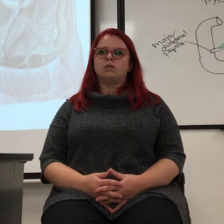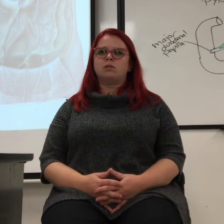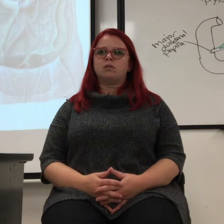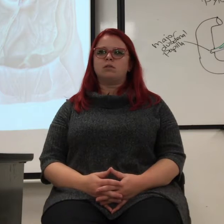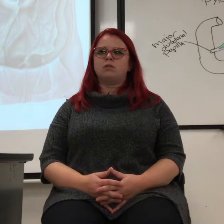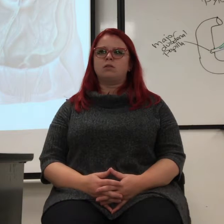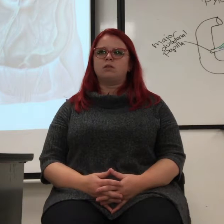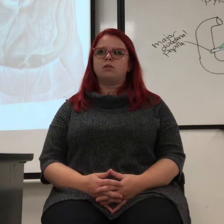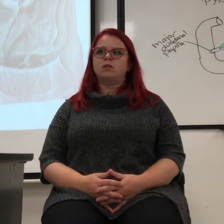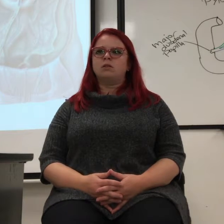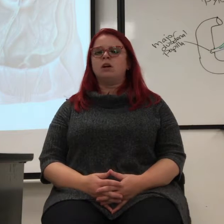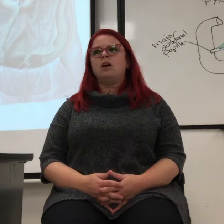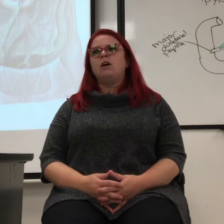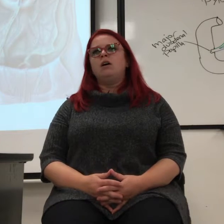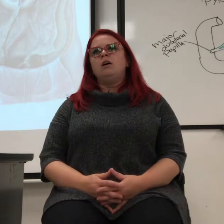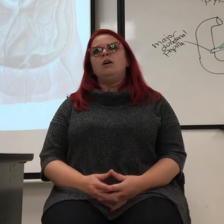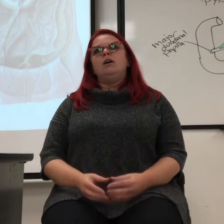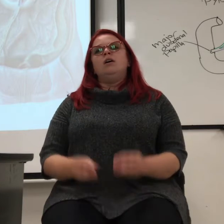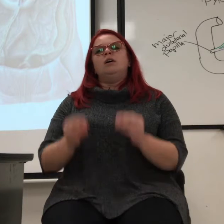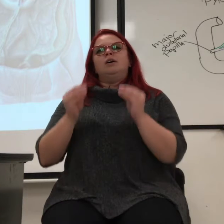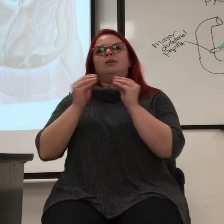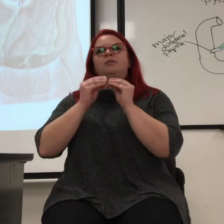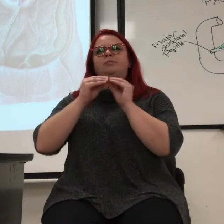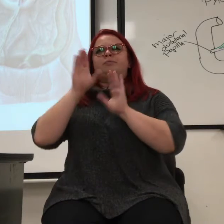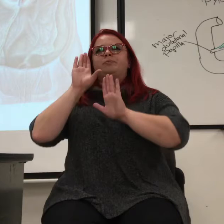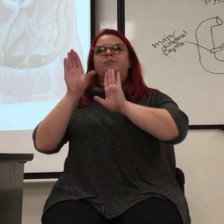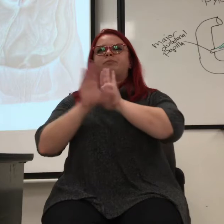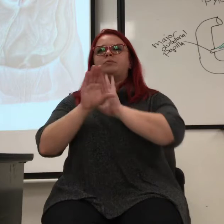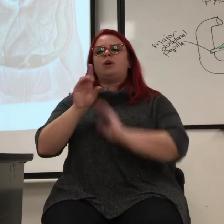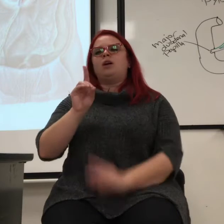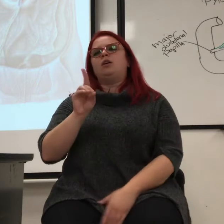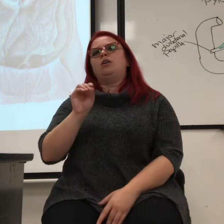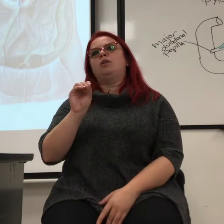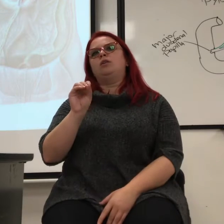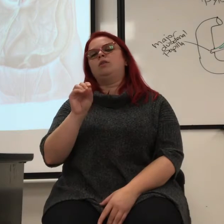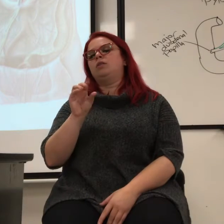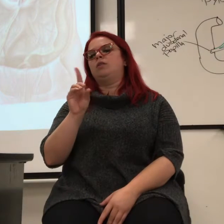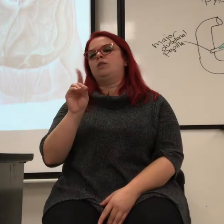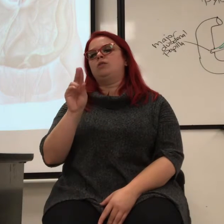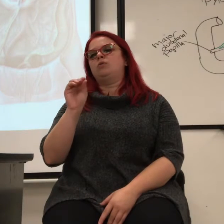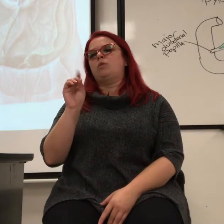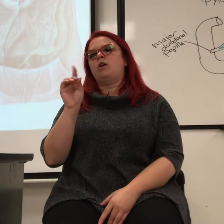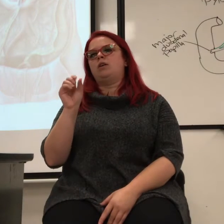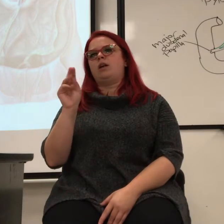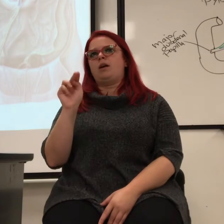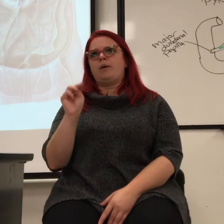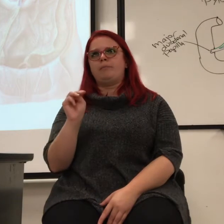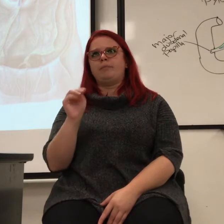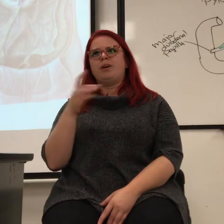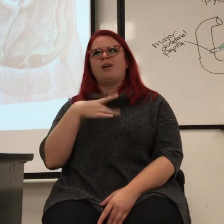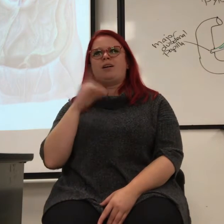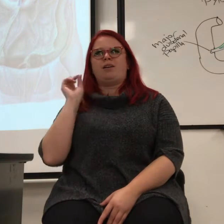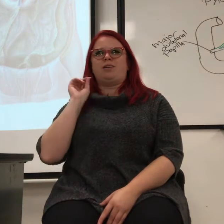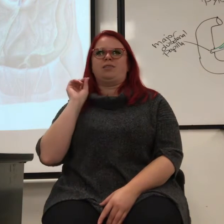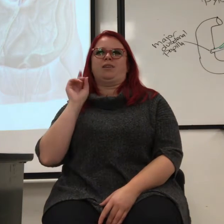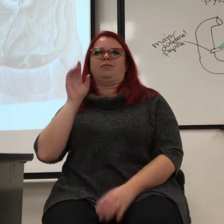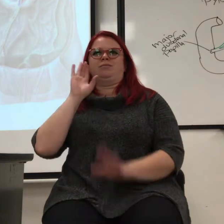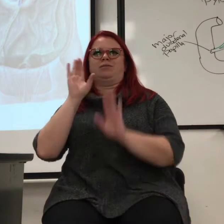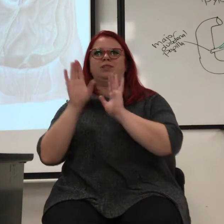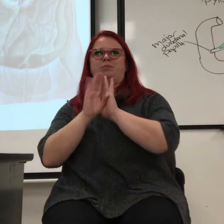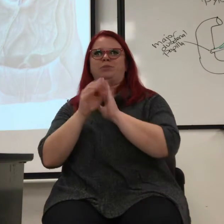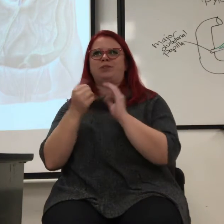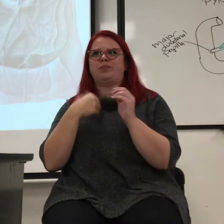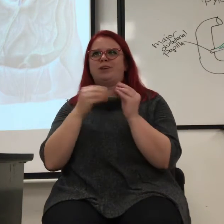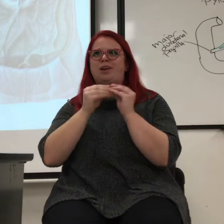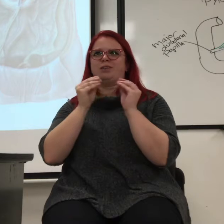All right, more pictures of duodenum. That's why I like the atlas. It gives me more of a palette to show students what it is,